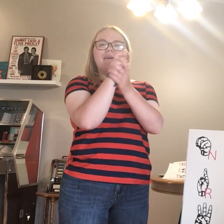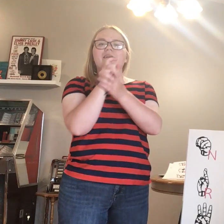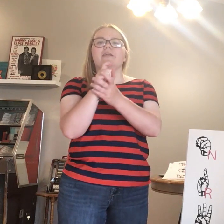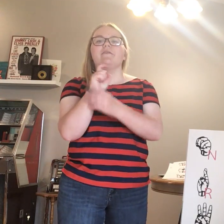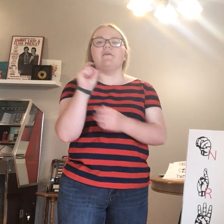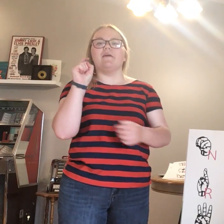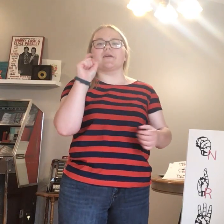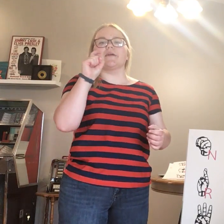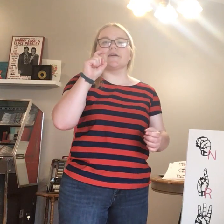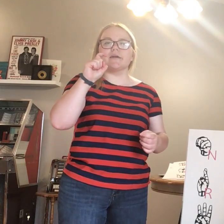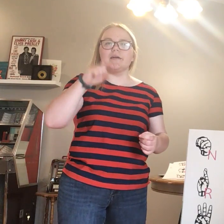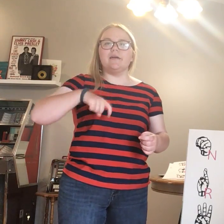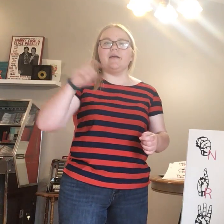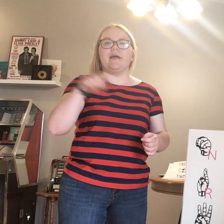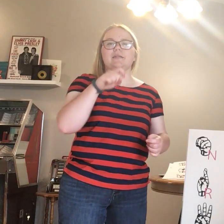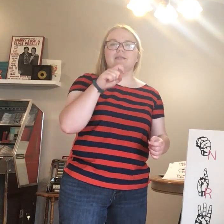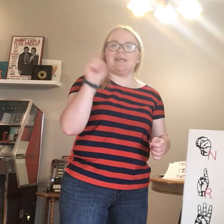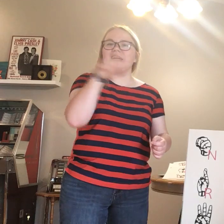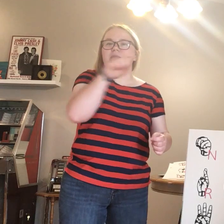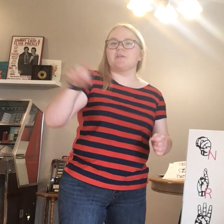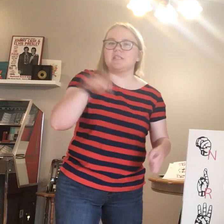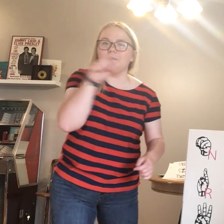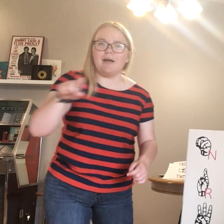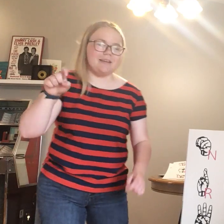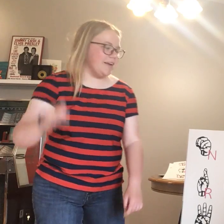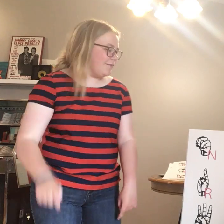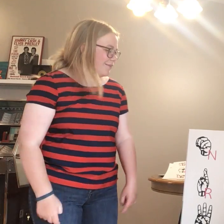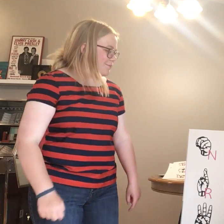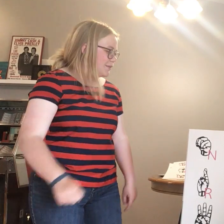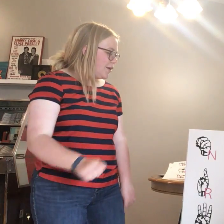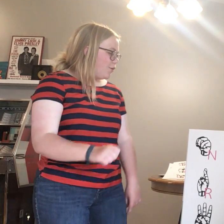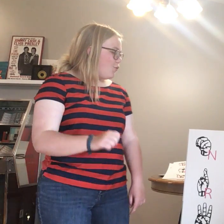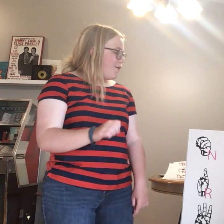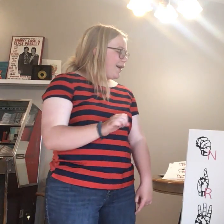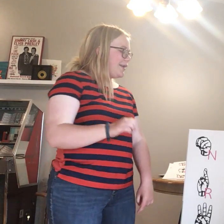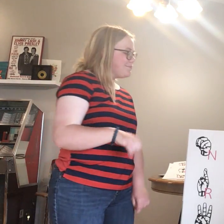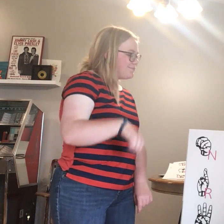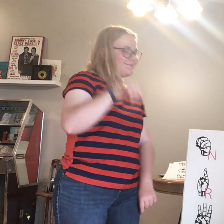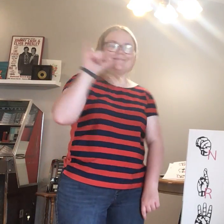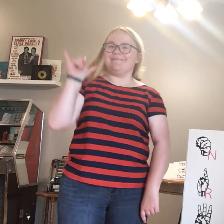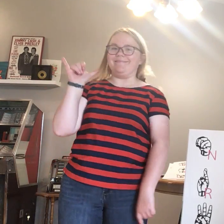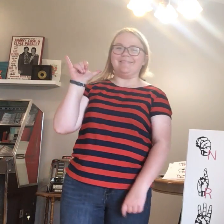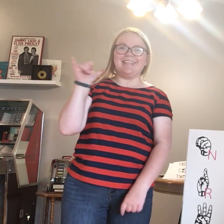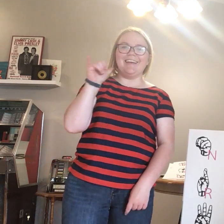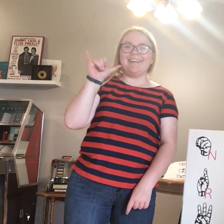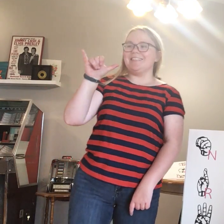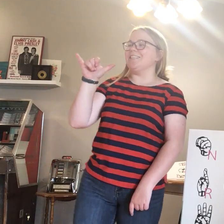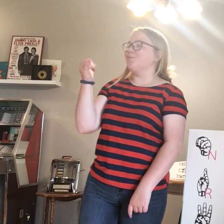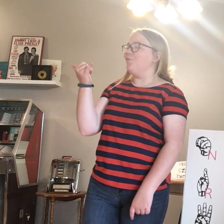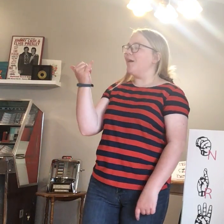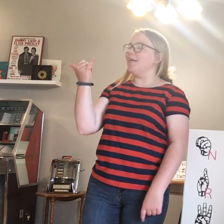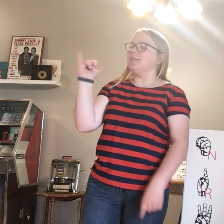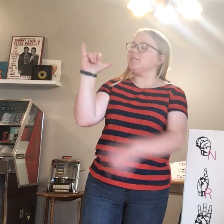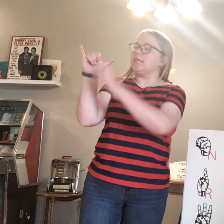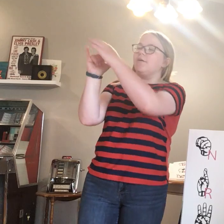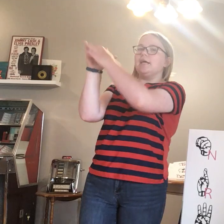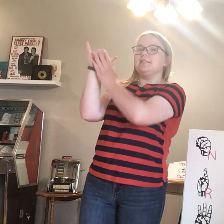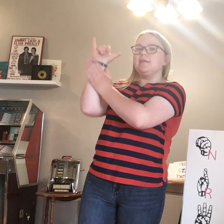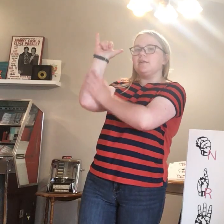you know, or X marks the spot, you know? Y. This is Y. It looks like a Y, see? Kind of